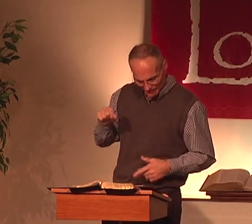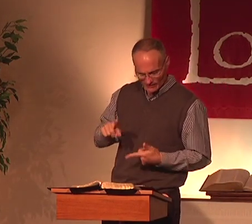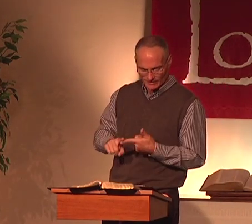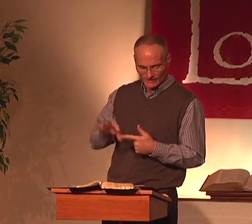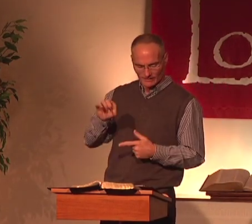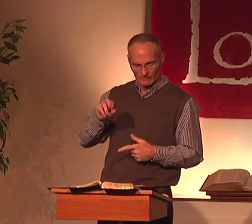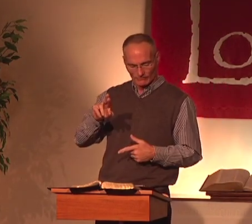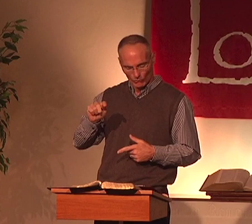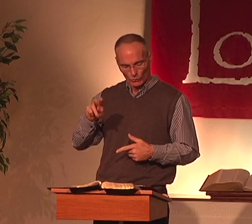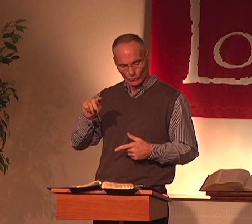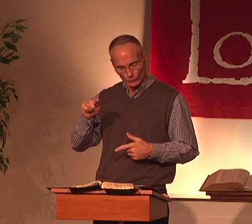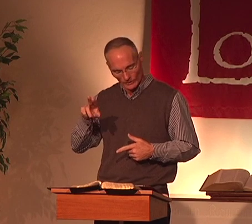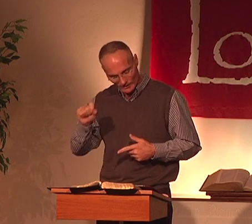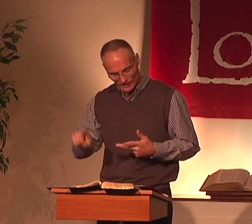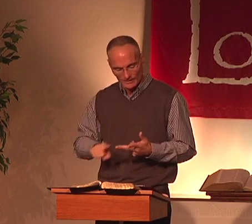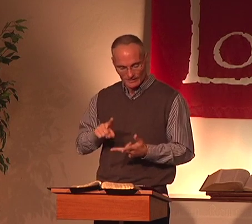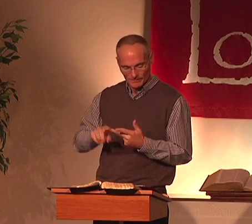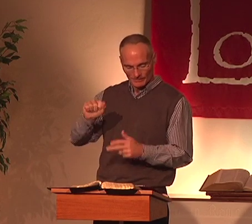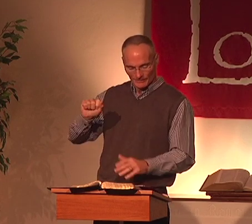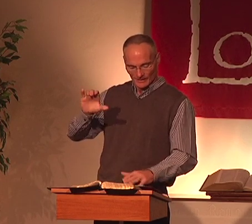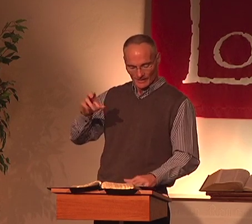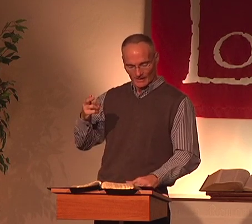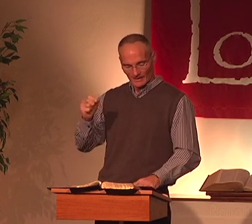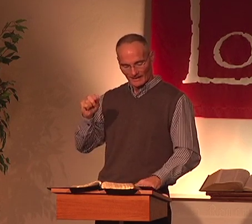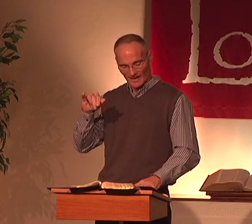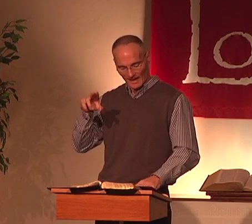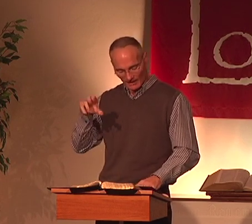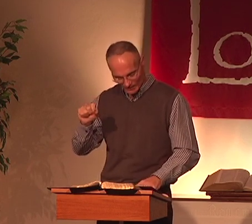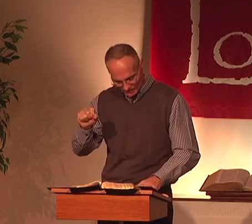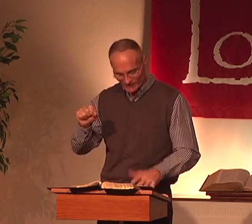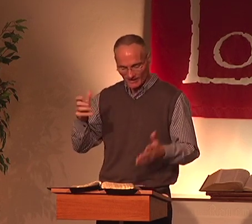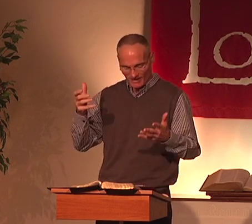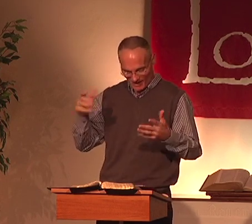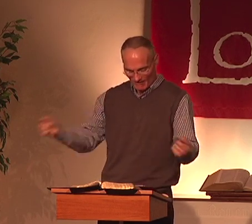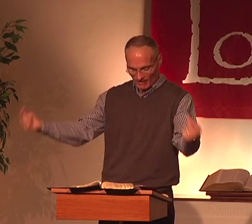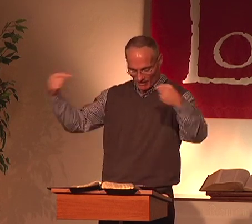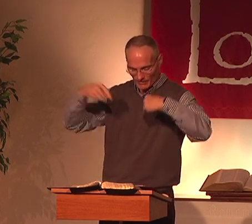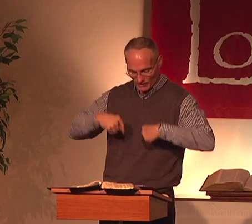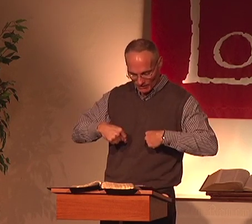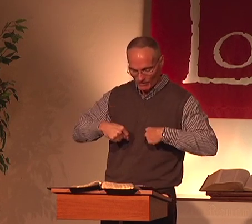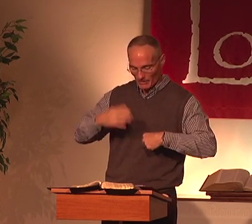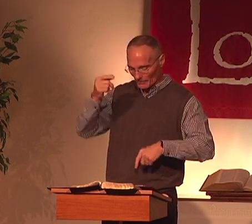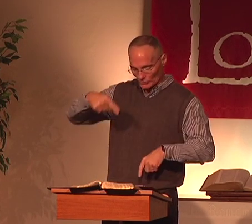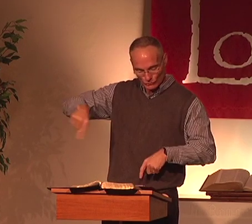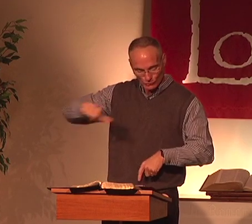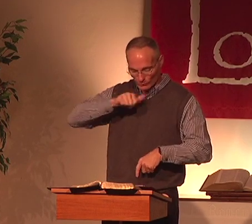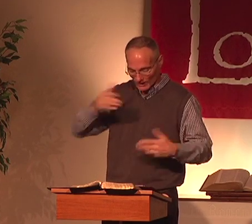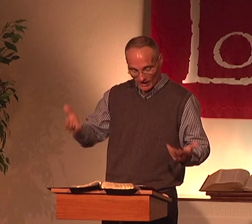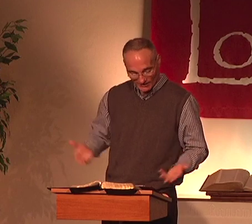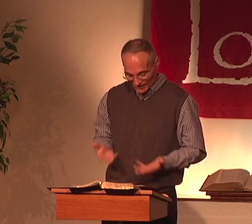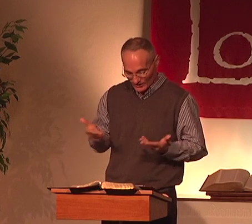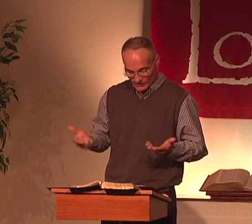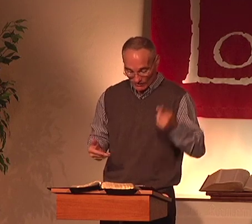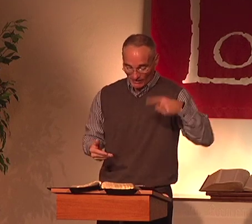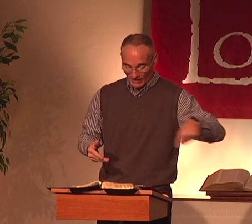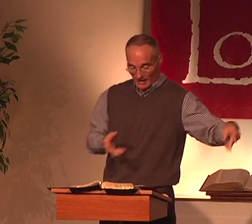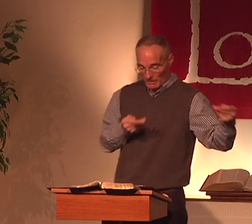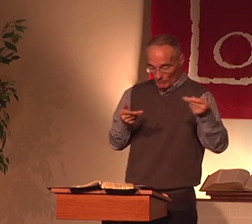Stephanus Fortunus And Archaus Have come Here Because you Were not Here